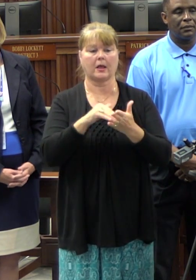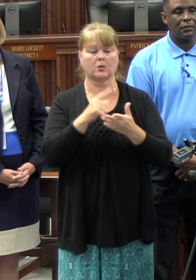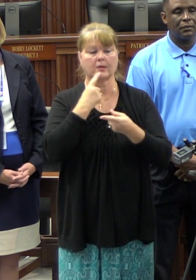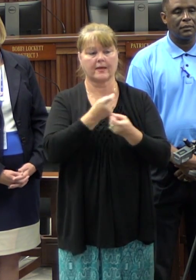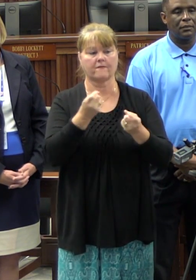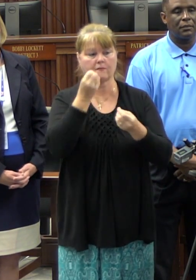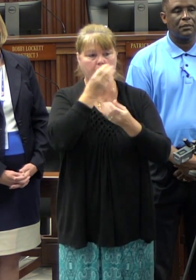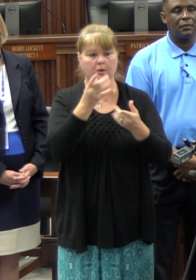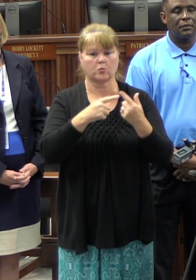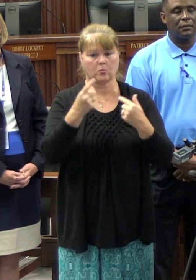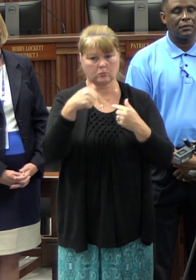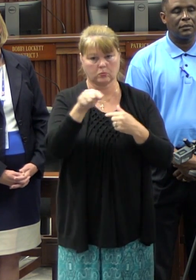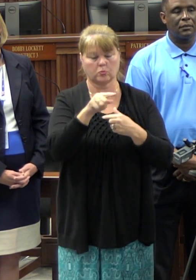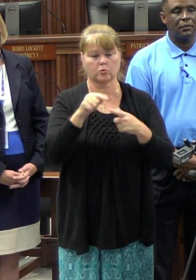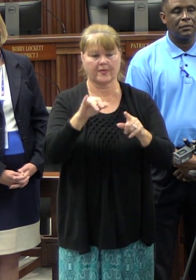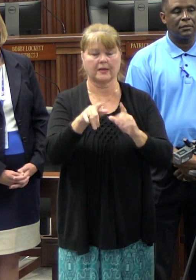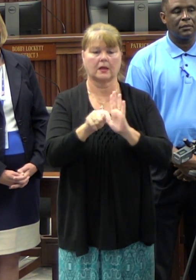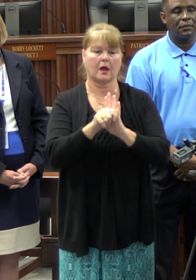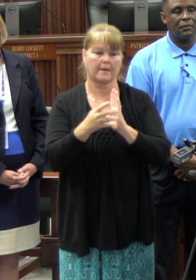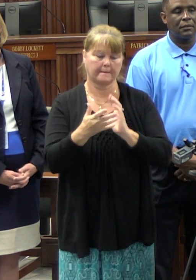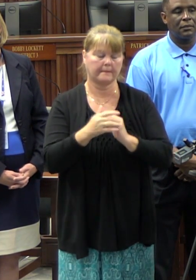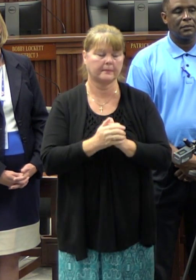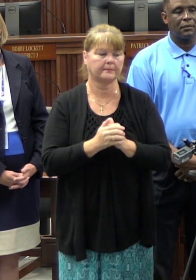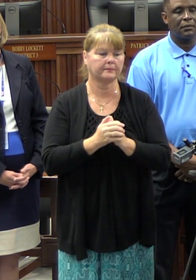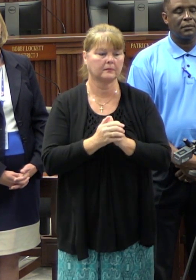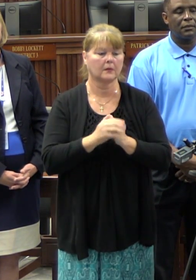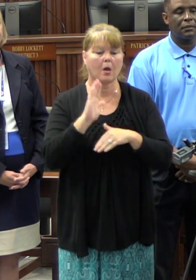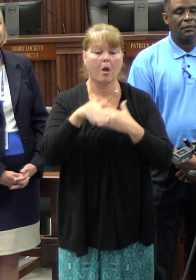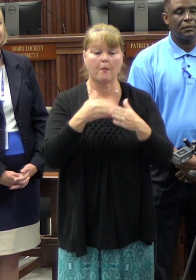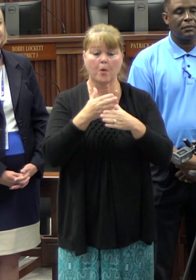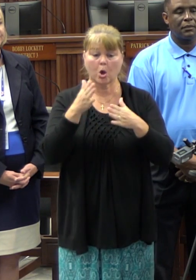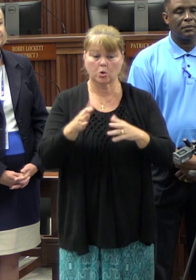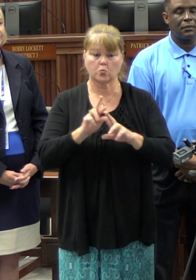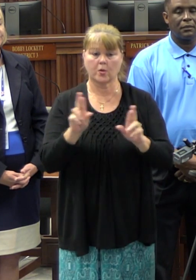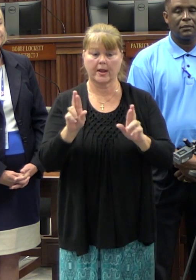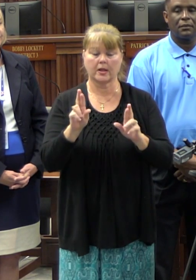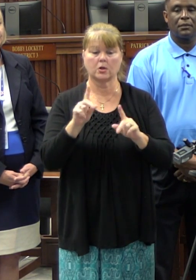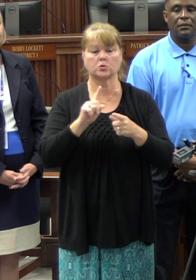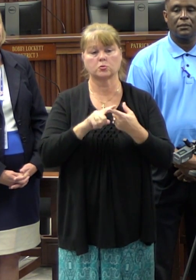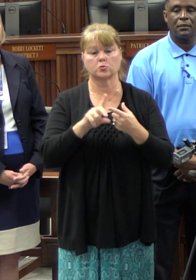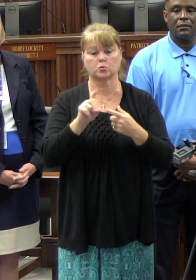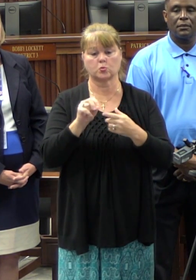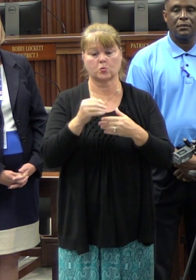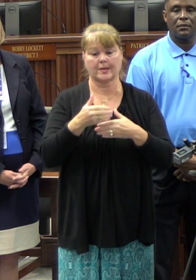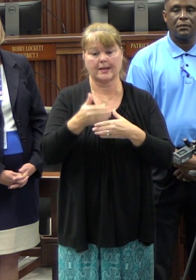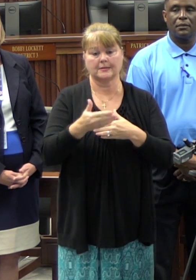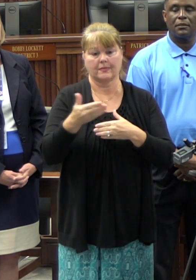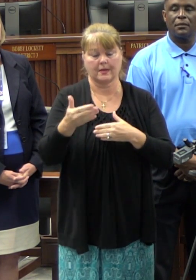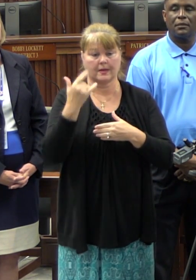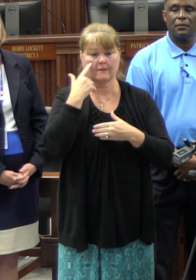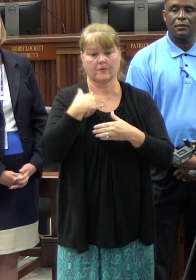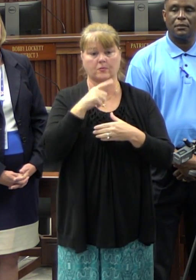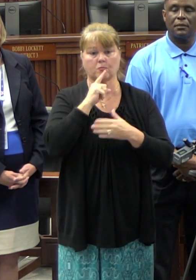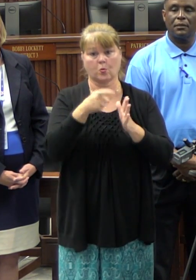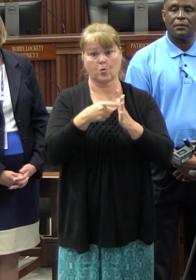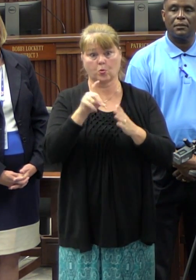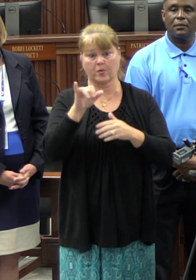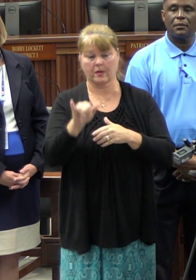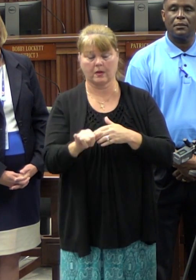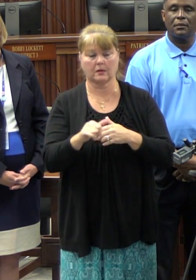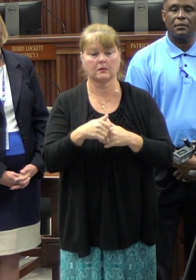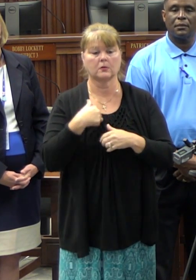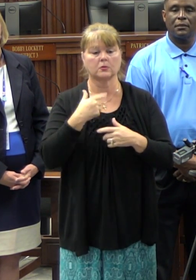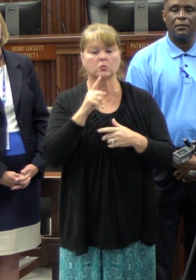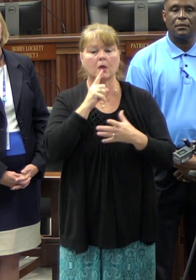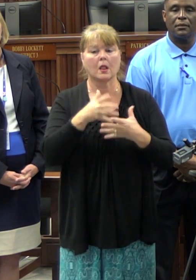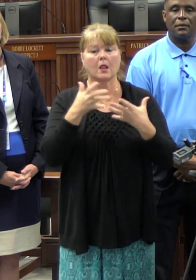the best information that we have at the time. All of our partners are ready to move to the next step if we're required to do that. We've taken a lot